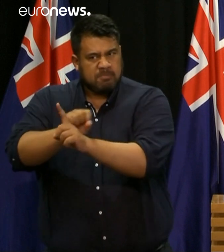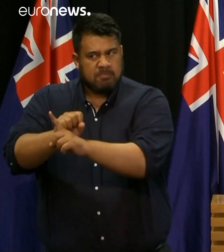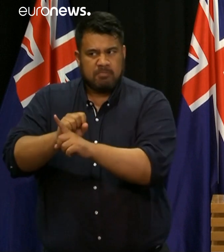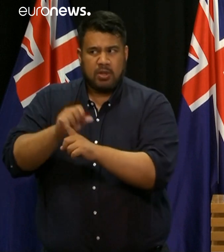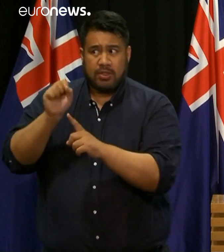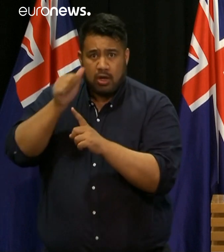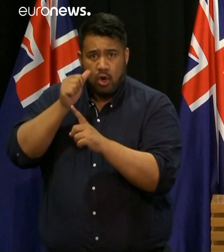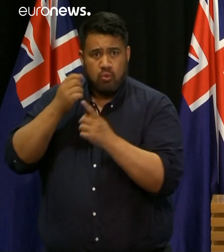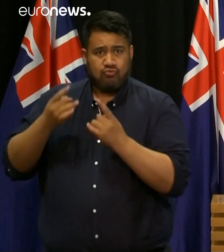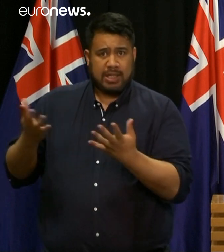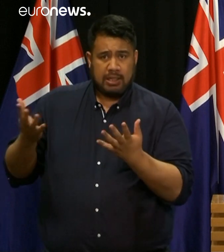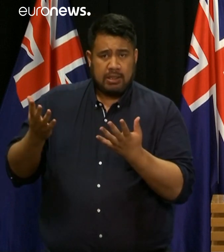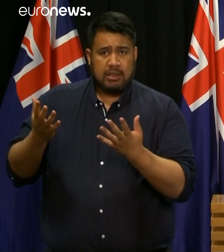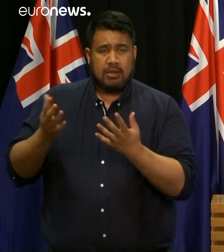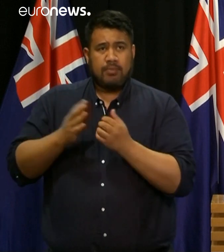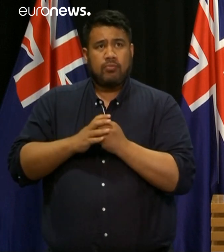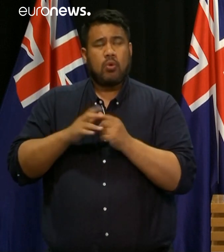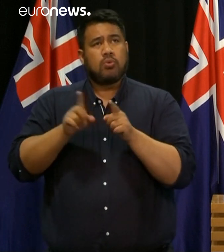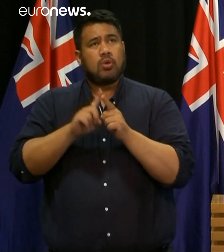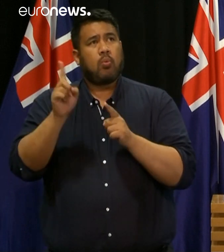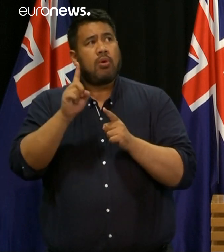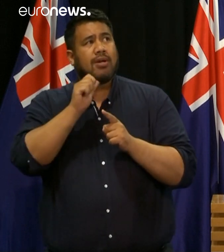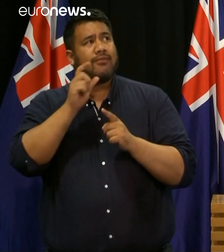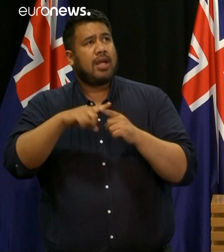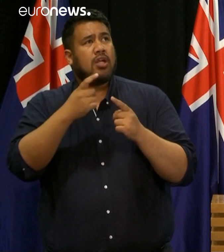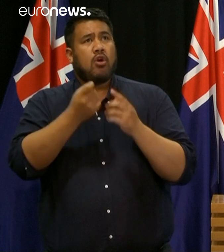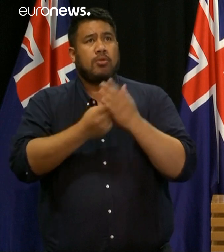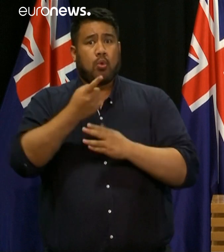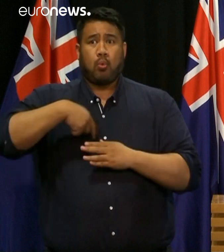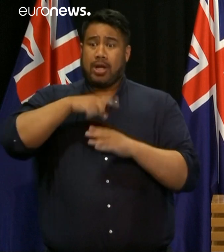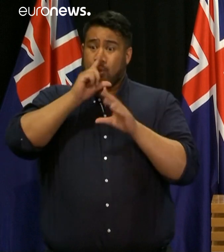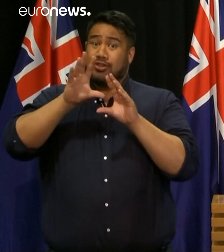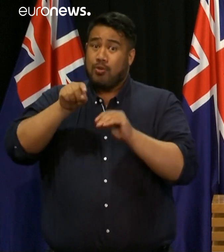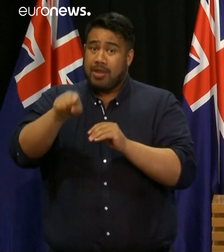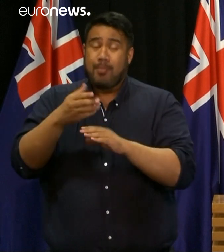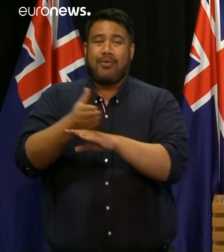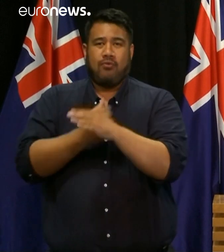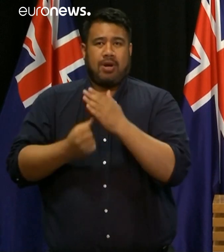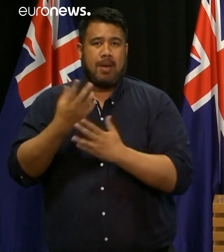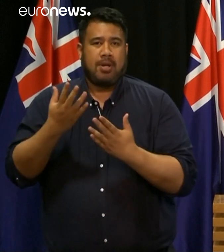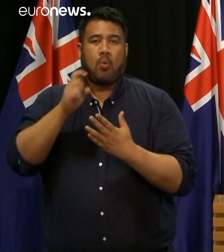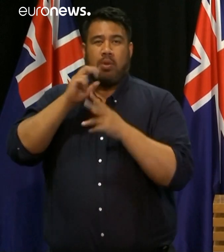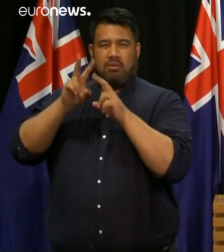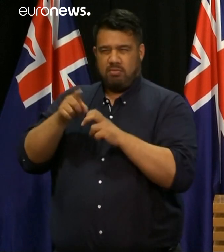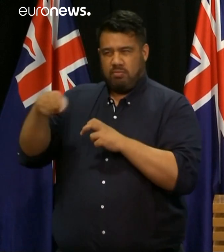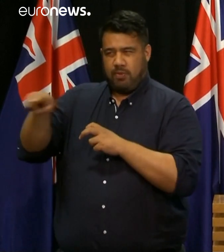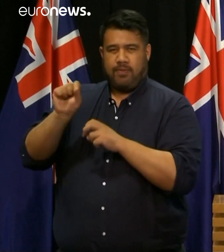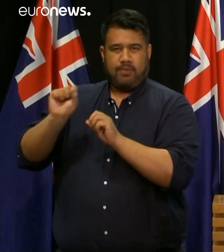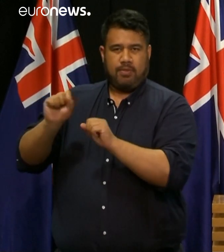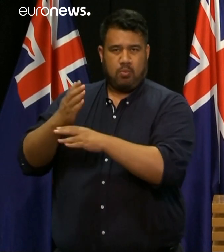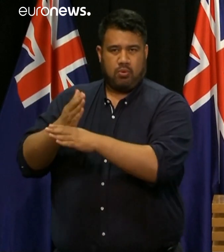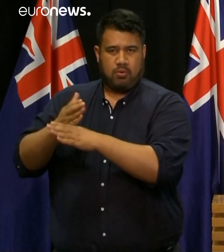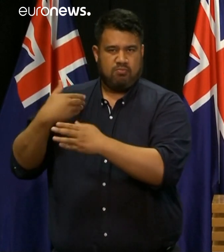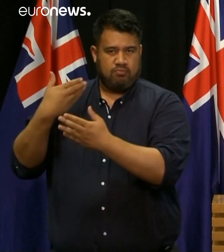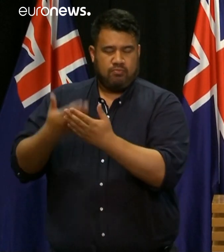occurred and what, if any, opportunities we had to stop it are included. In particular, as I've said